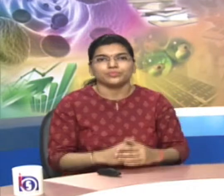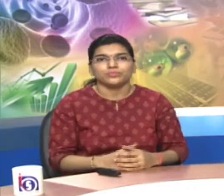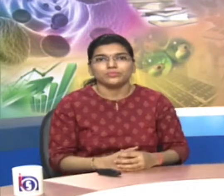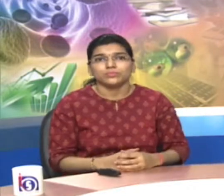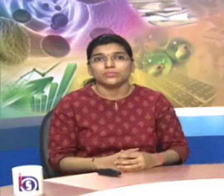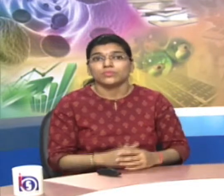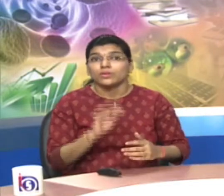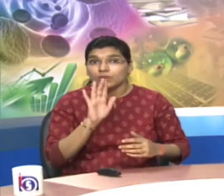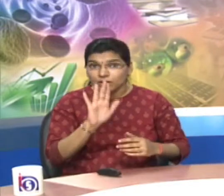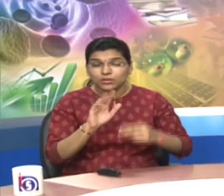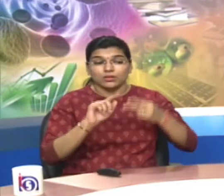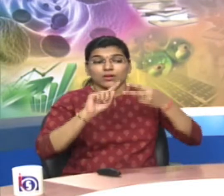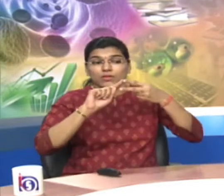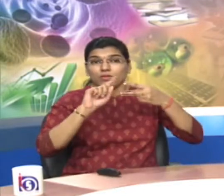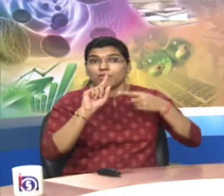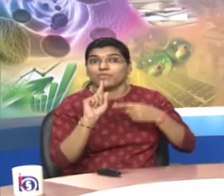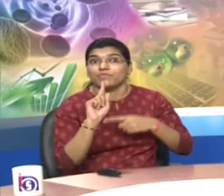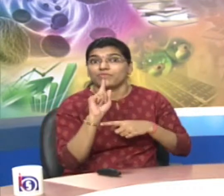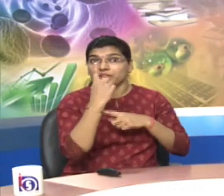is hide selected.